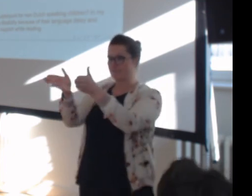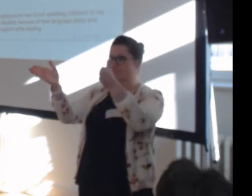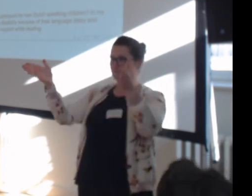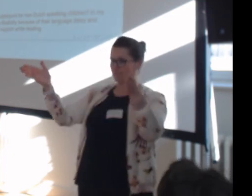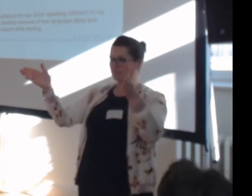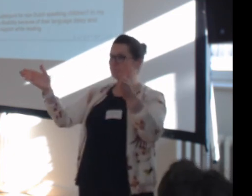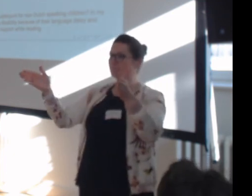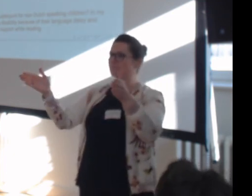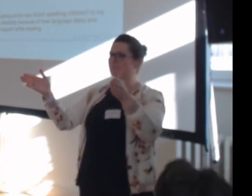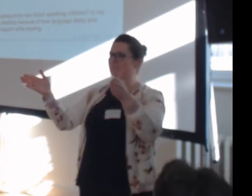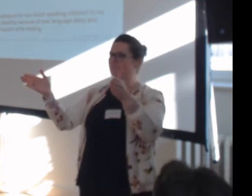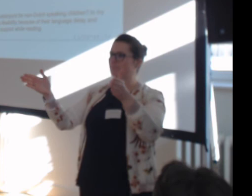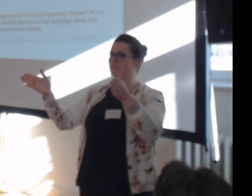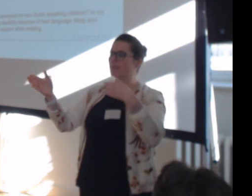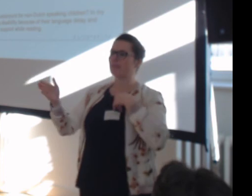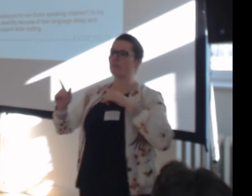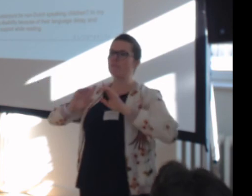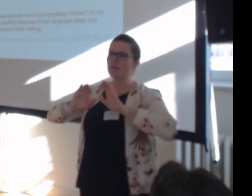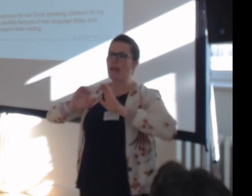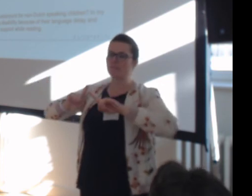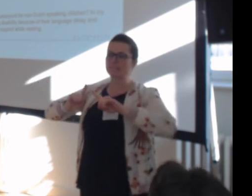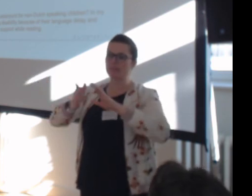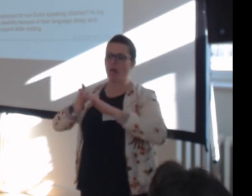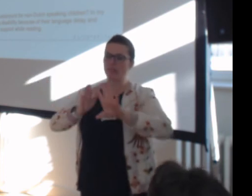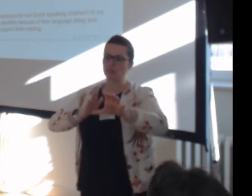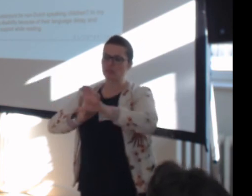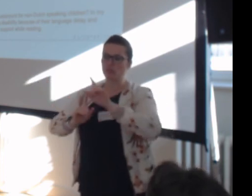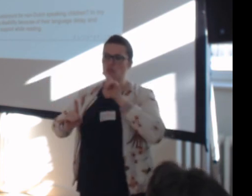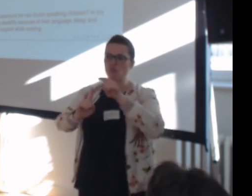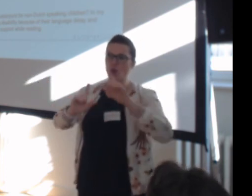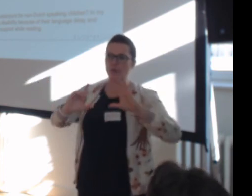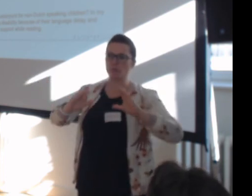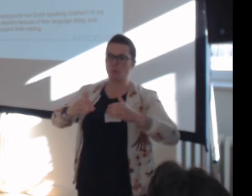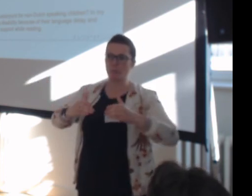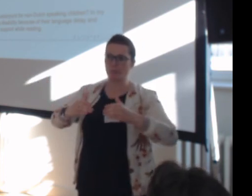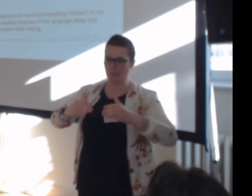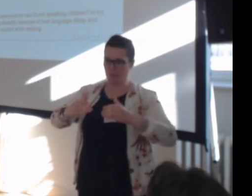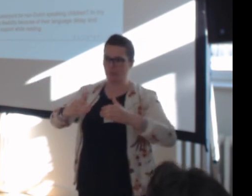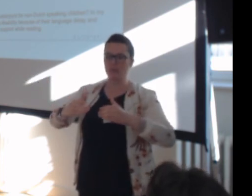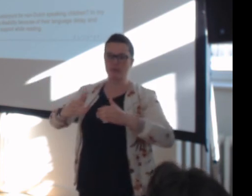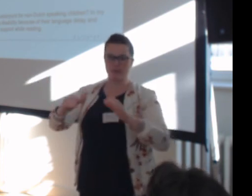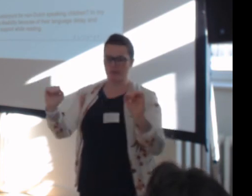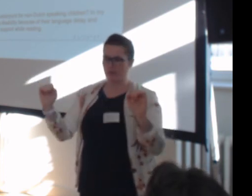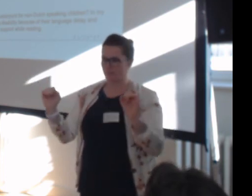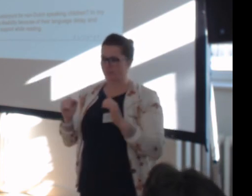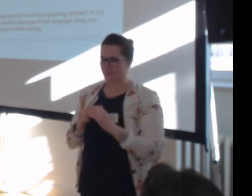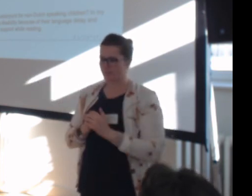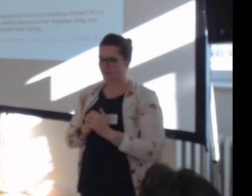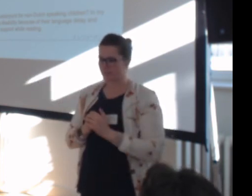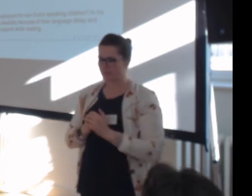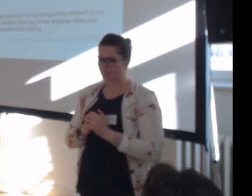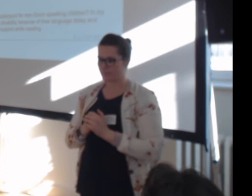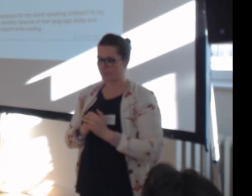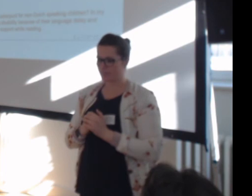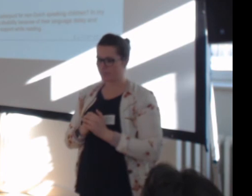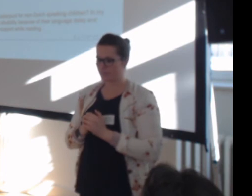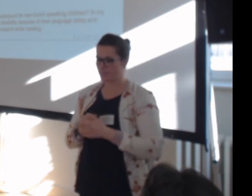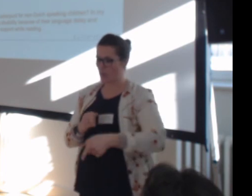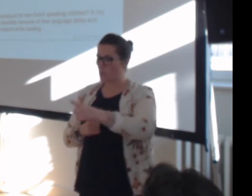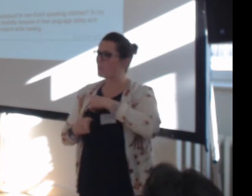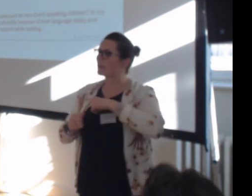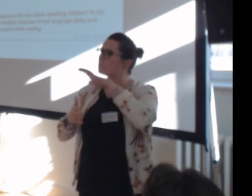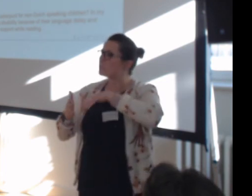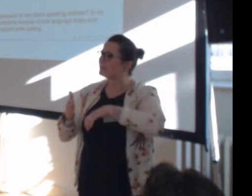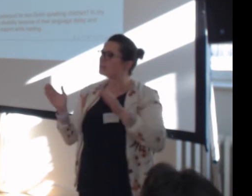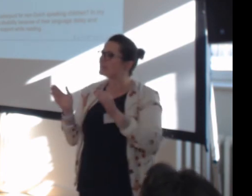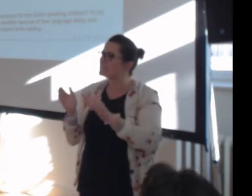as specialist libraries. In many countries, the target groups of people with a print disability has been expanded. We reached out to print